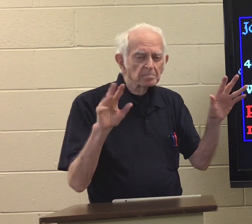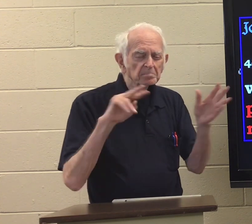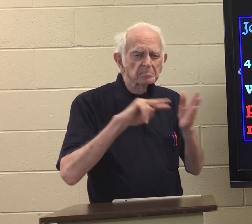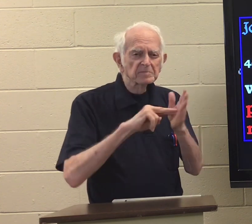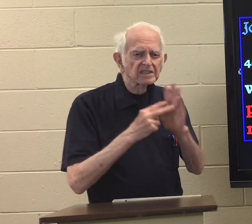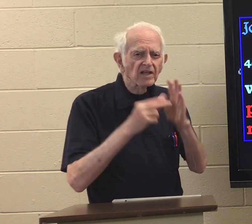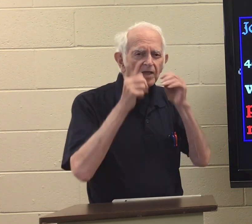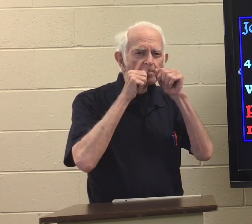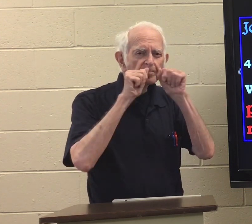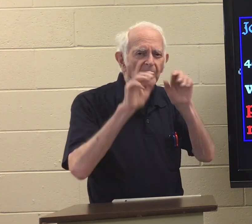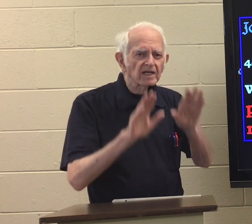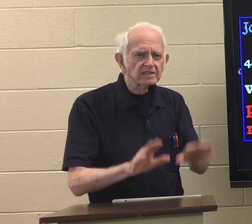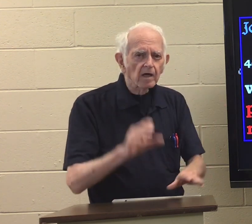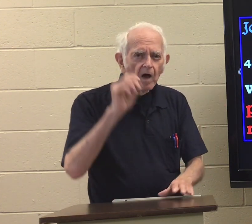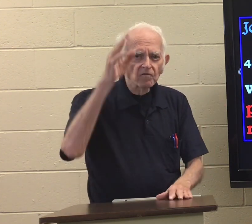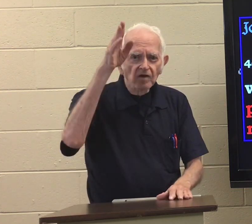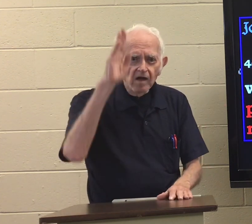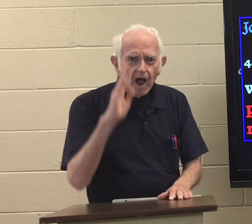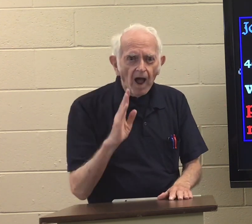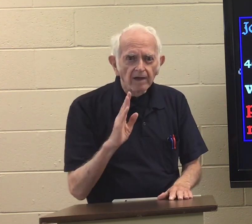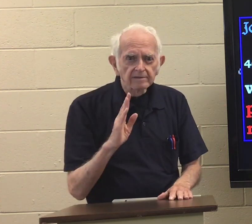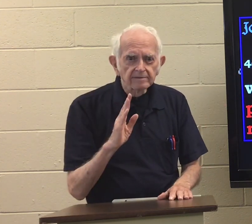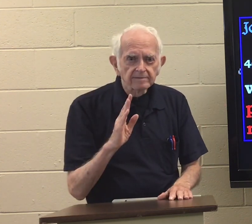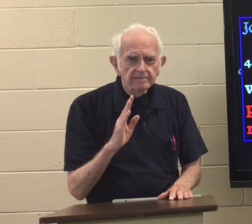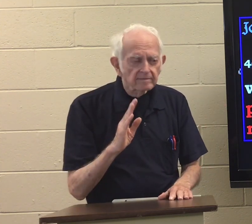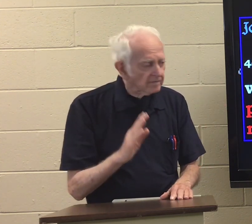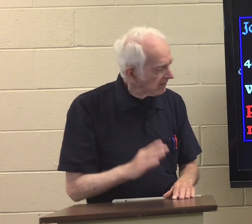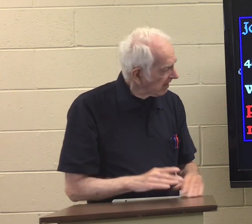Light means the blessing of God.